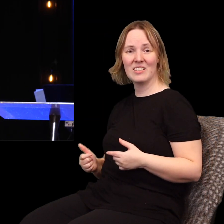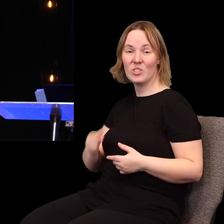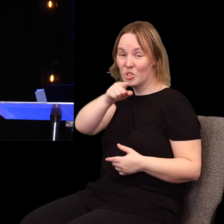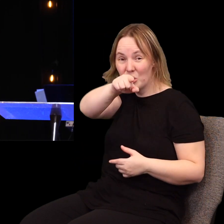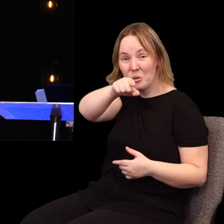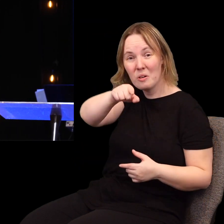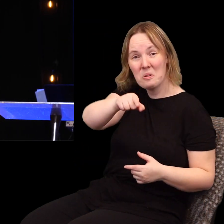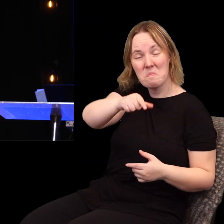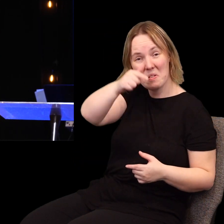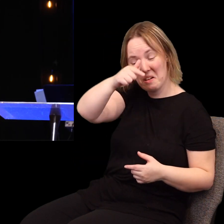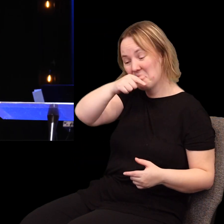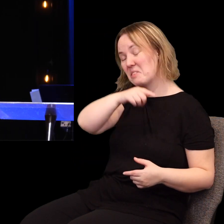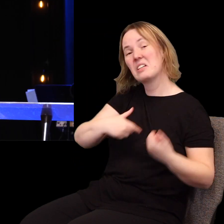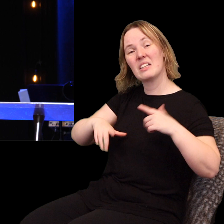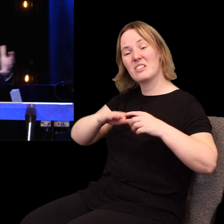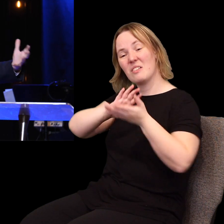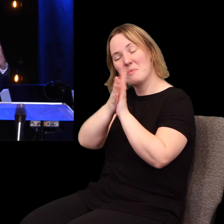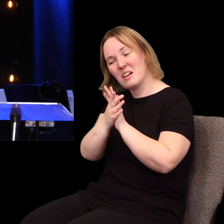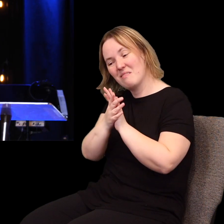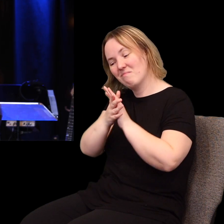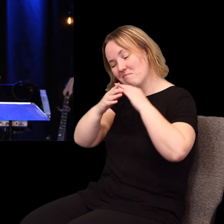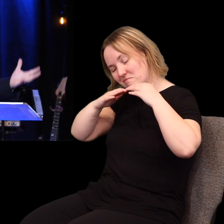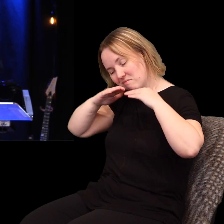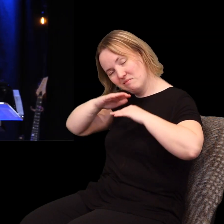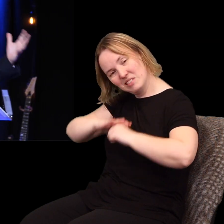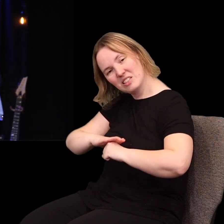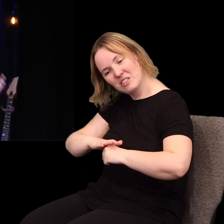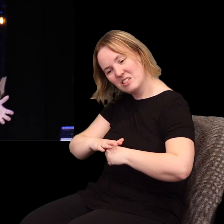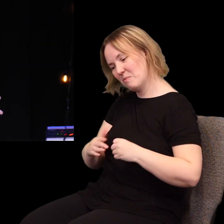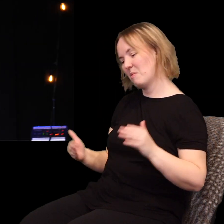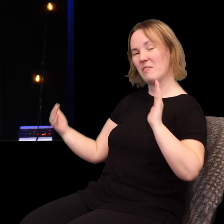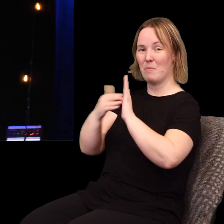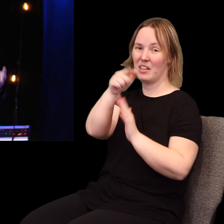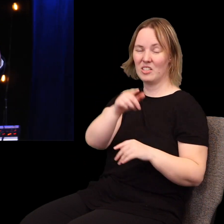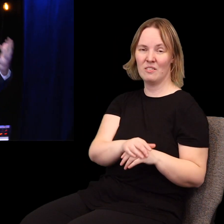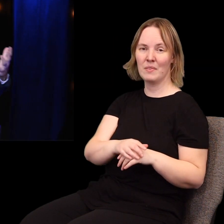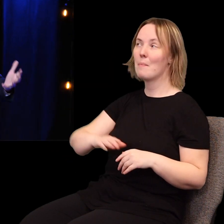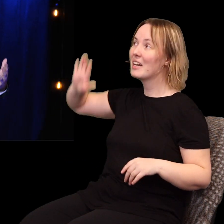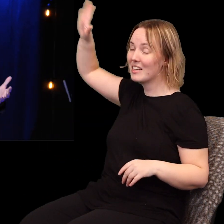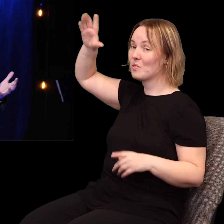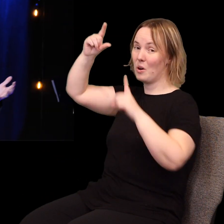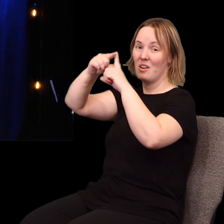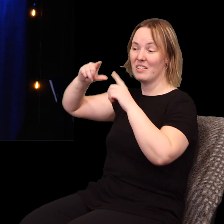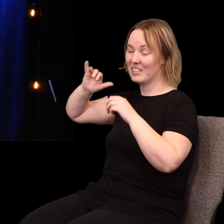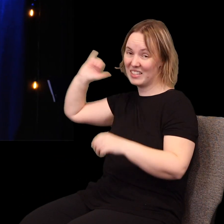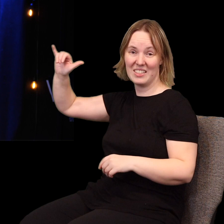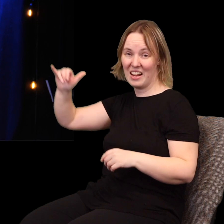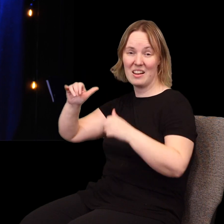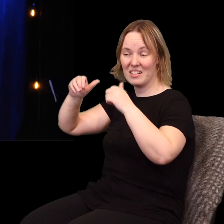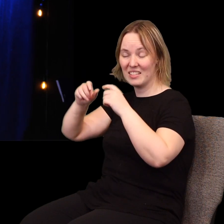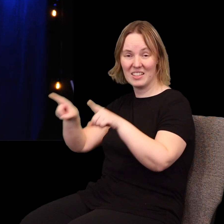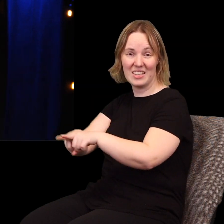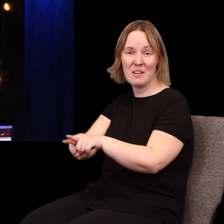that. You may have allowed yourself to be discouraged. Circumstances may have changed. Something may have come against you. But my word to you is the same.